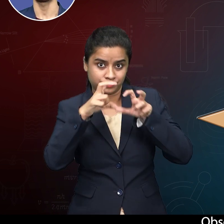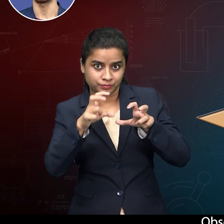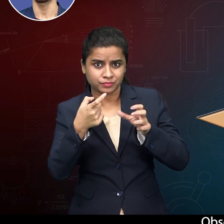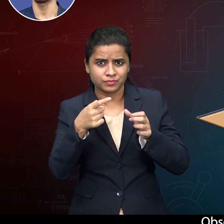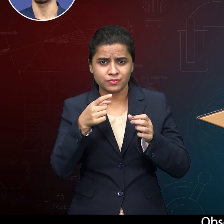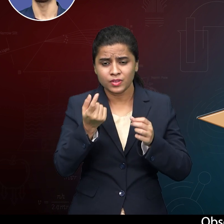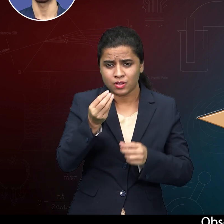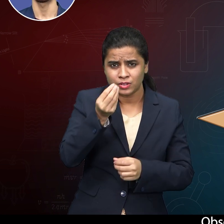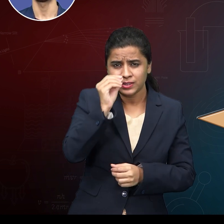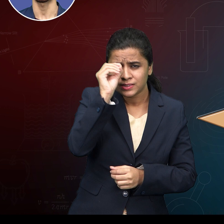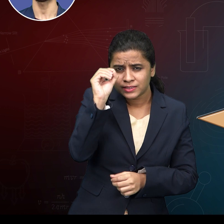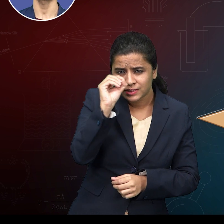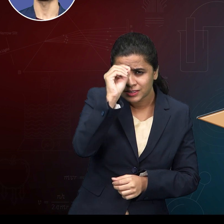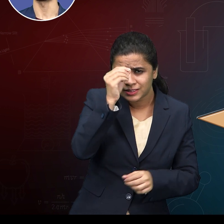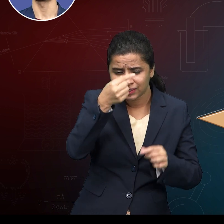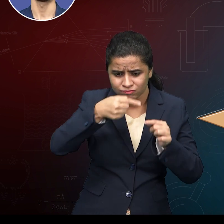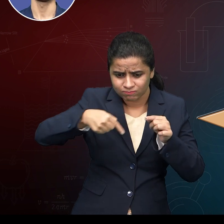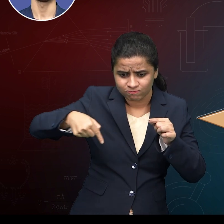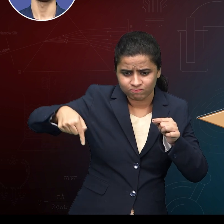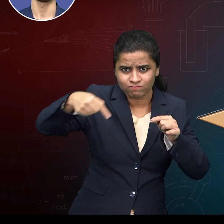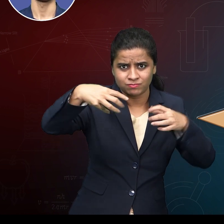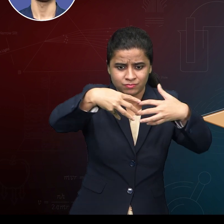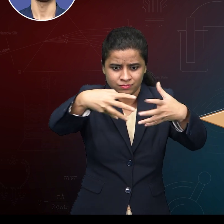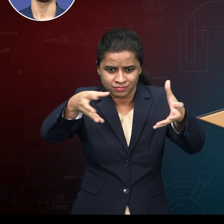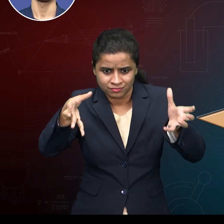Observe the pattern of the iron fillings.